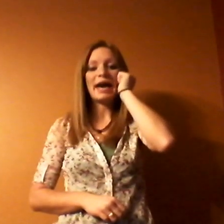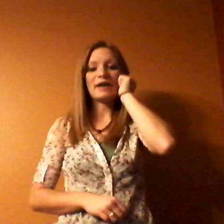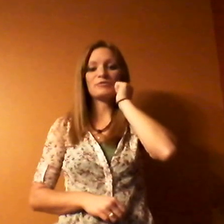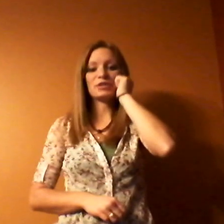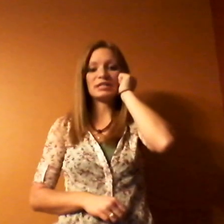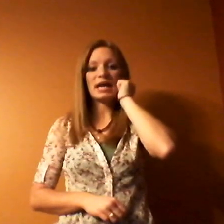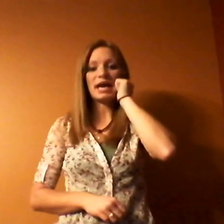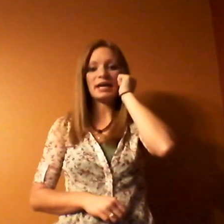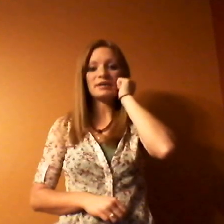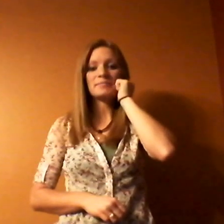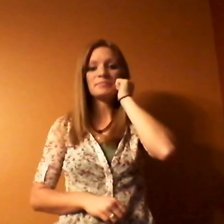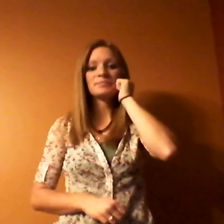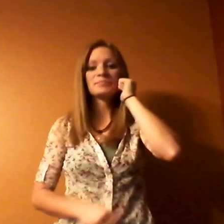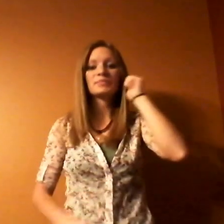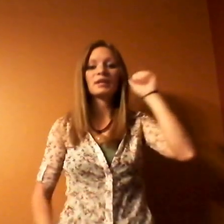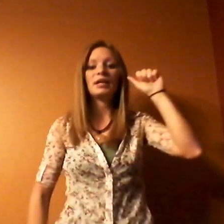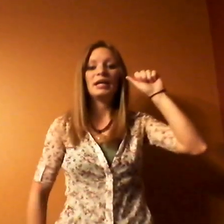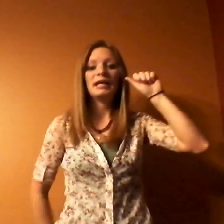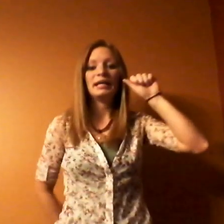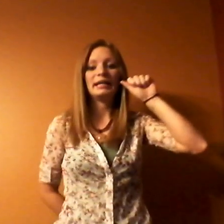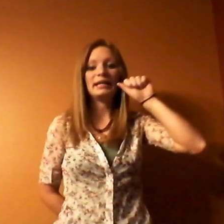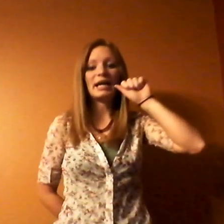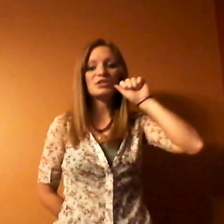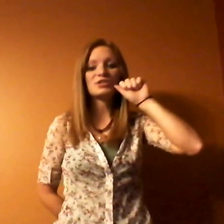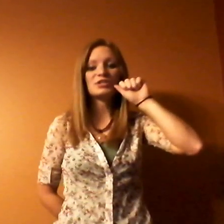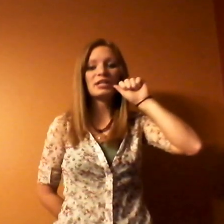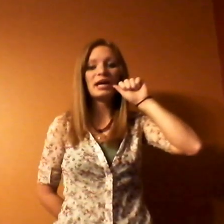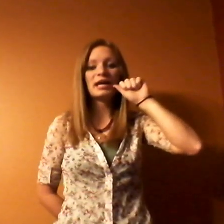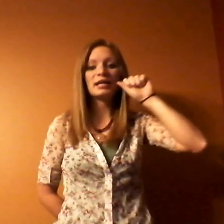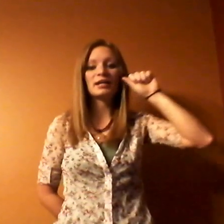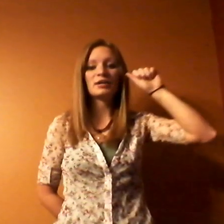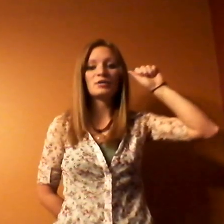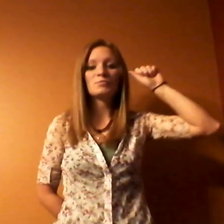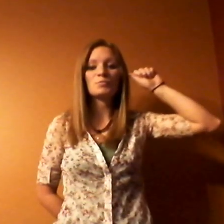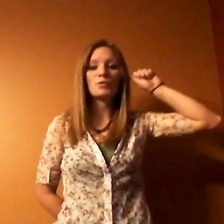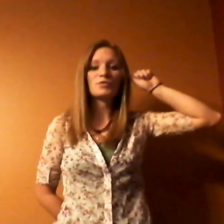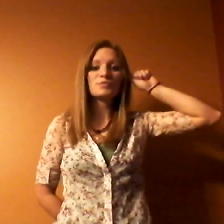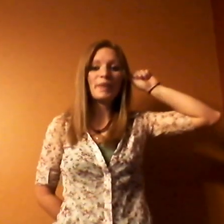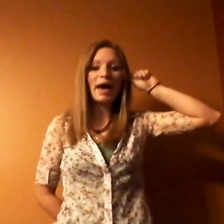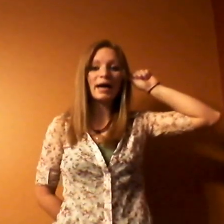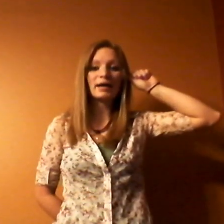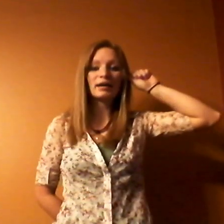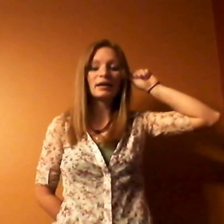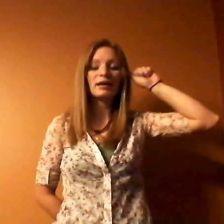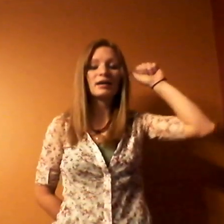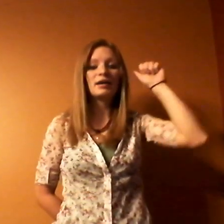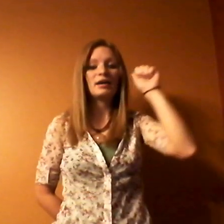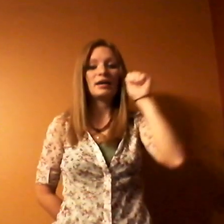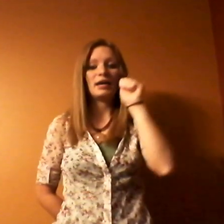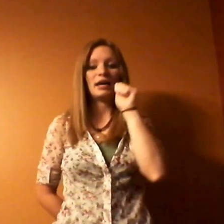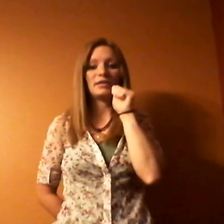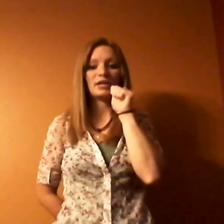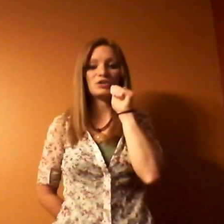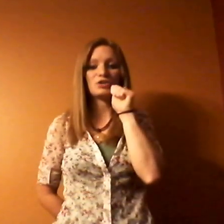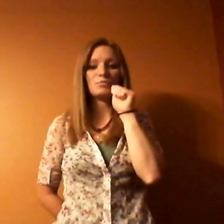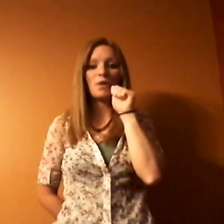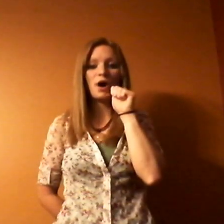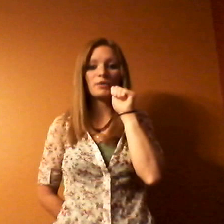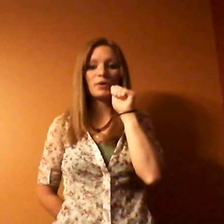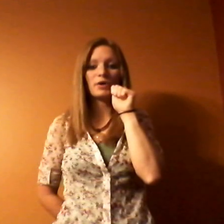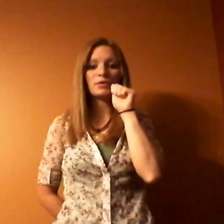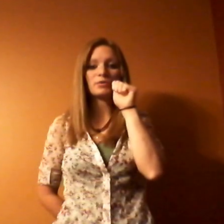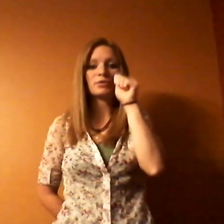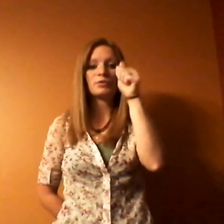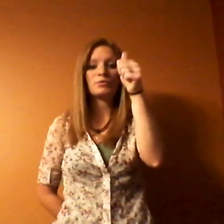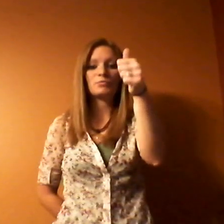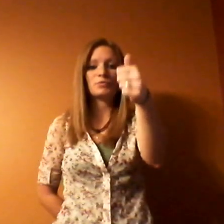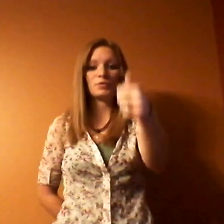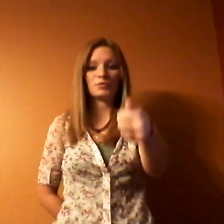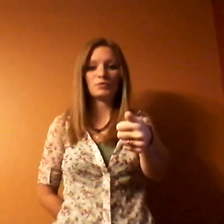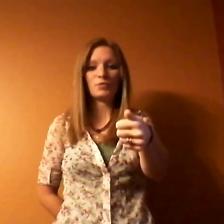Every day. Yesterday moves back, and then tomorrow moves